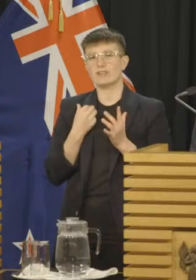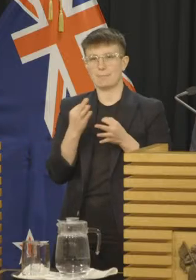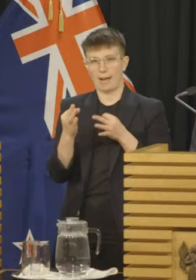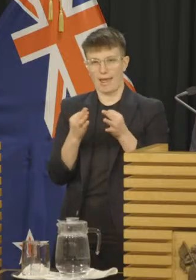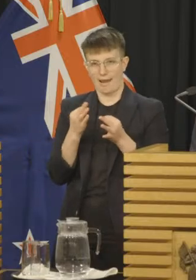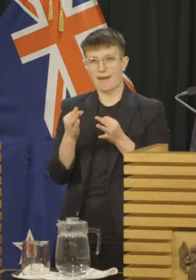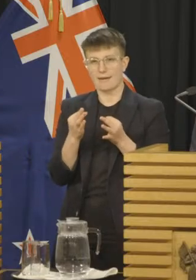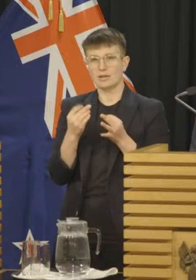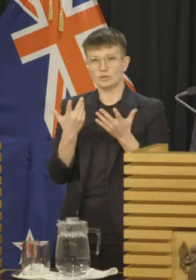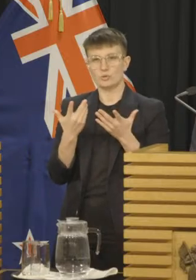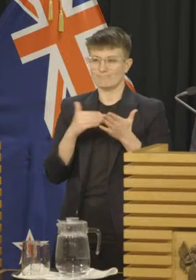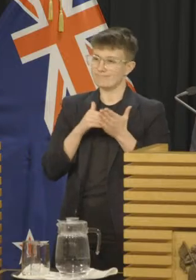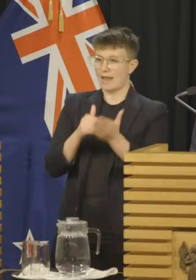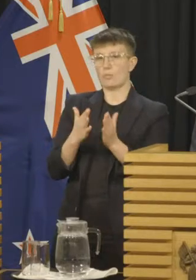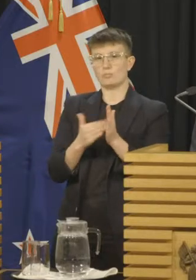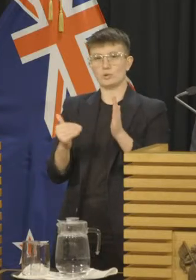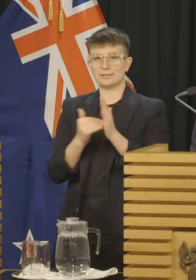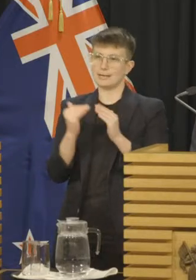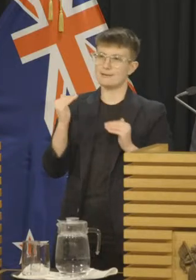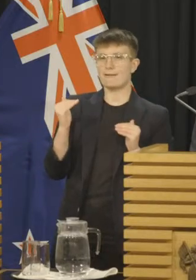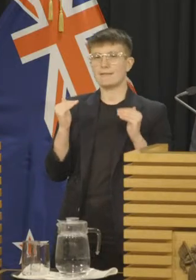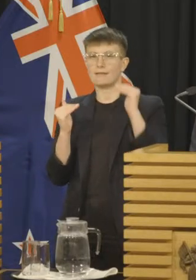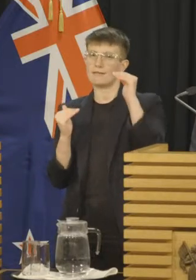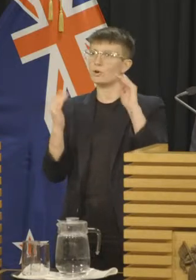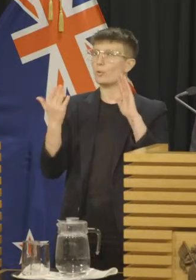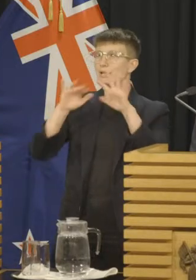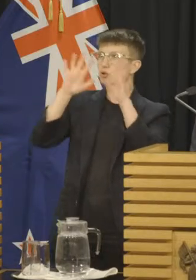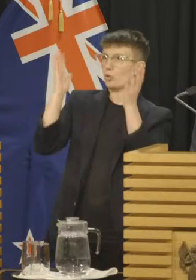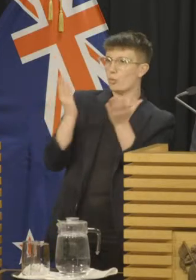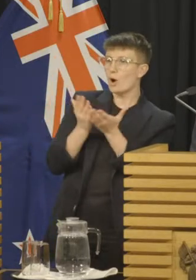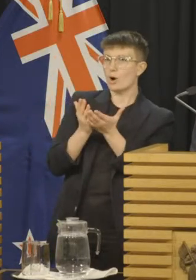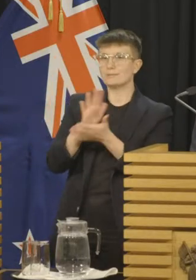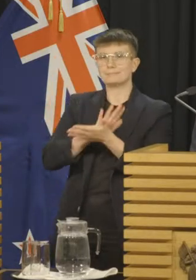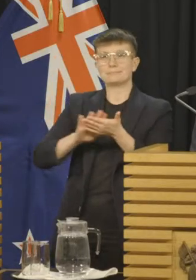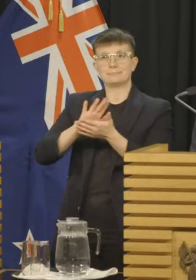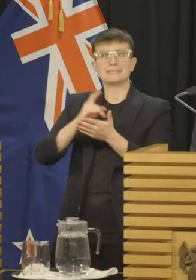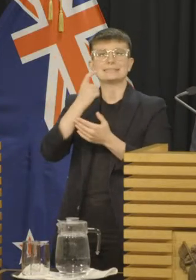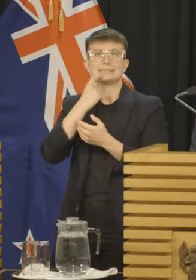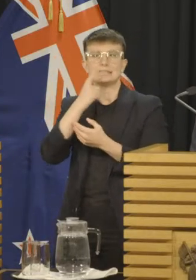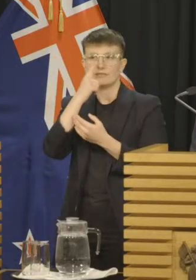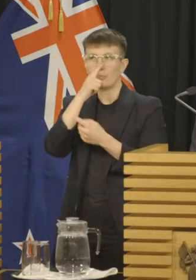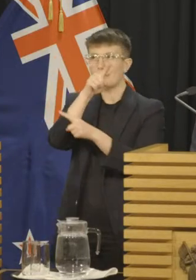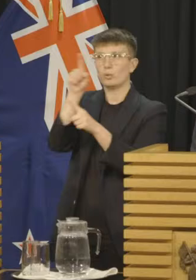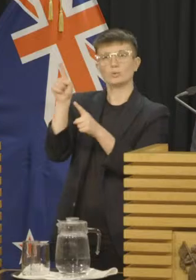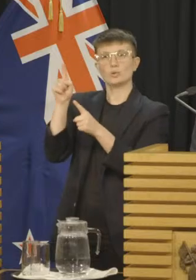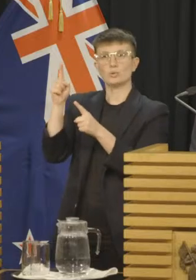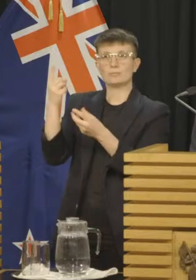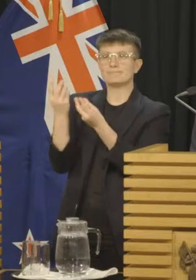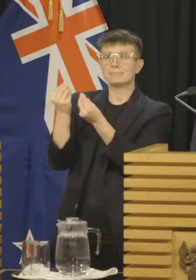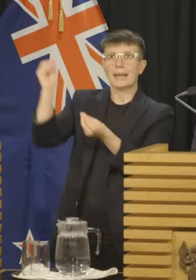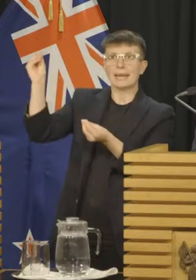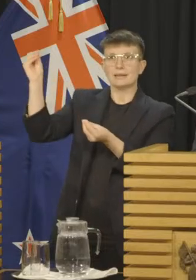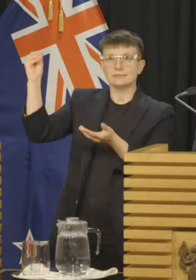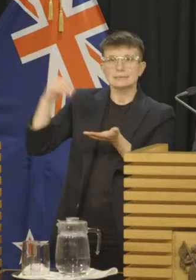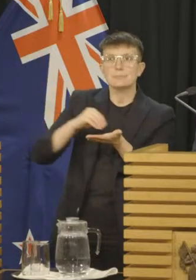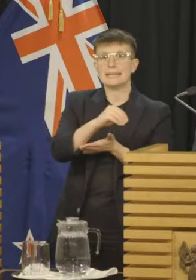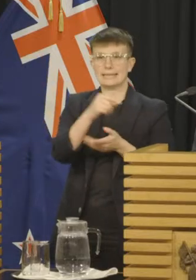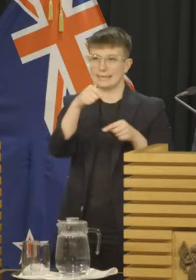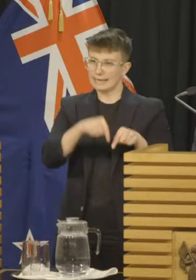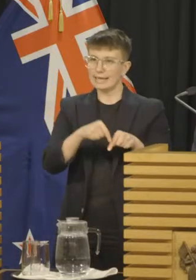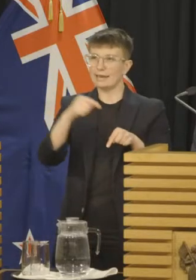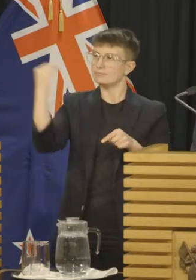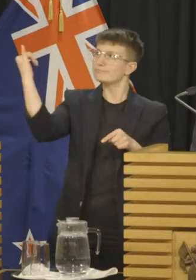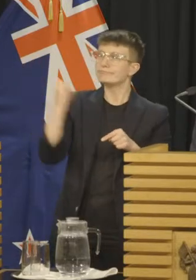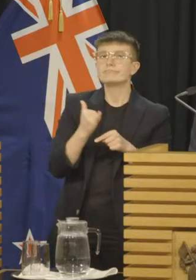globally as a place to trade with, to invest with, in, and eventually visit again. I'll now hand over to the Minister of Education, who'll give you